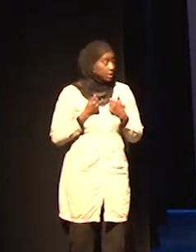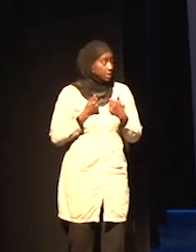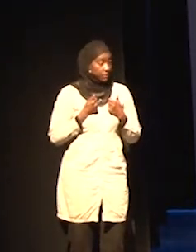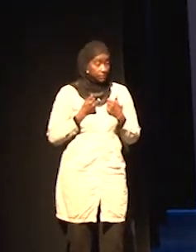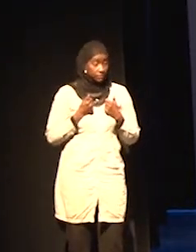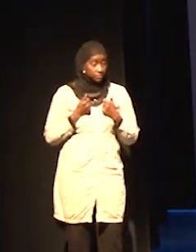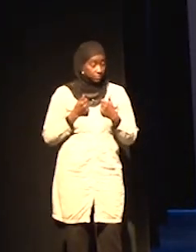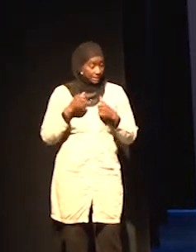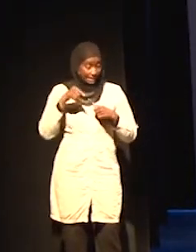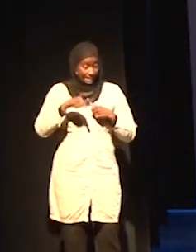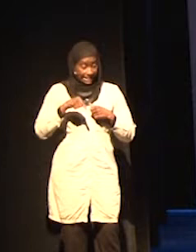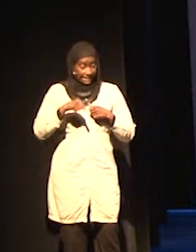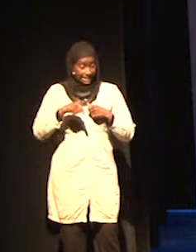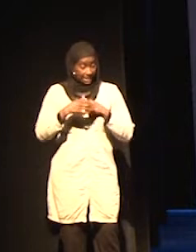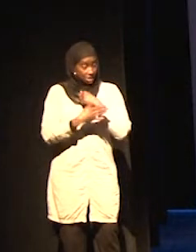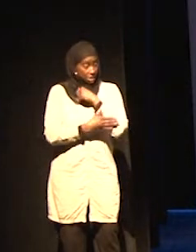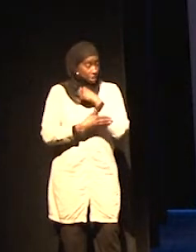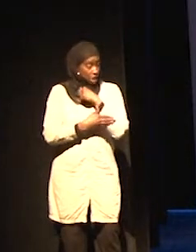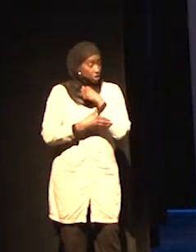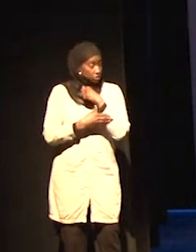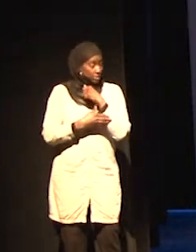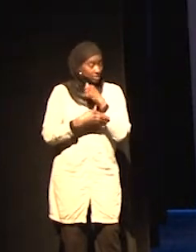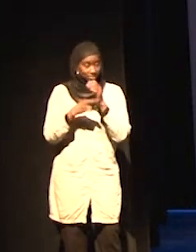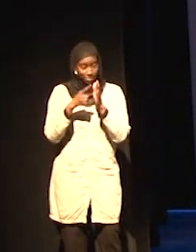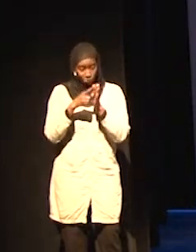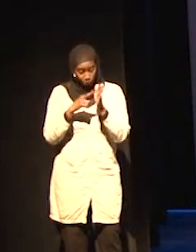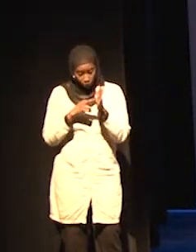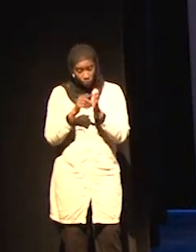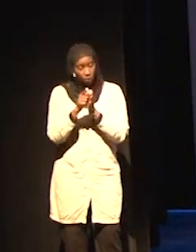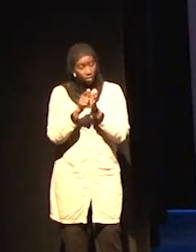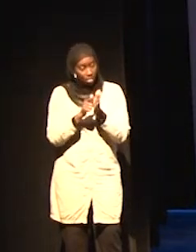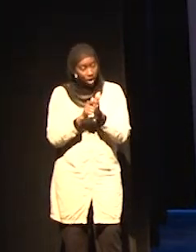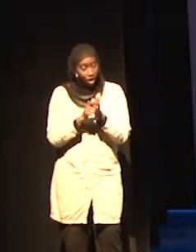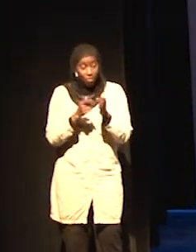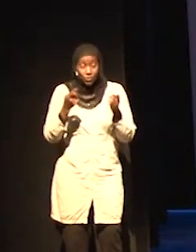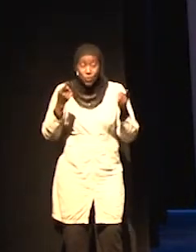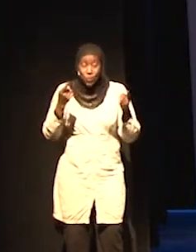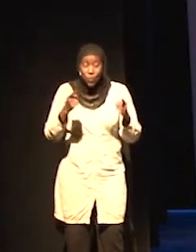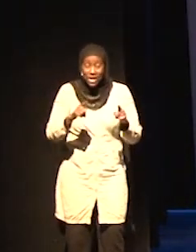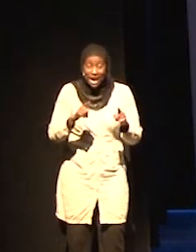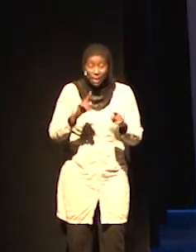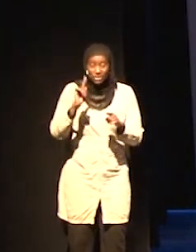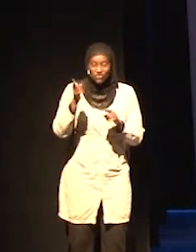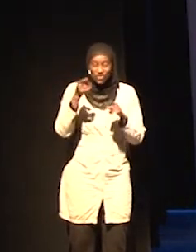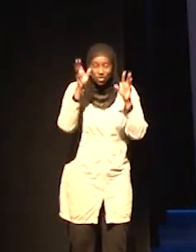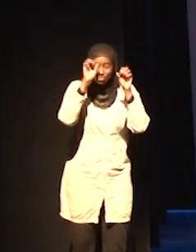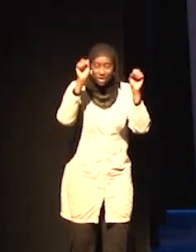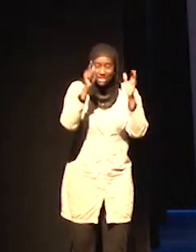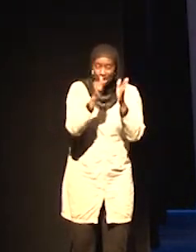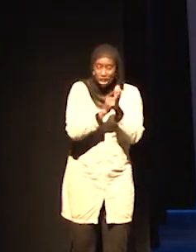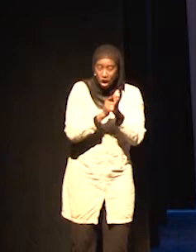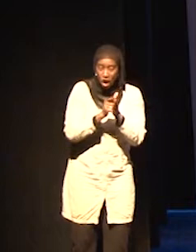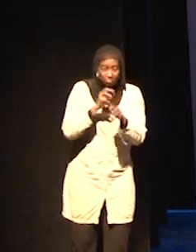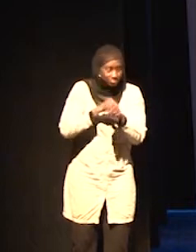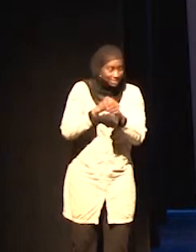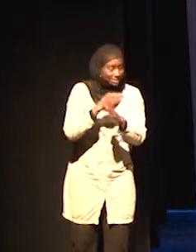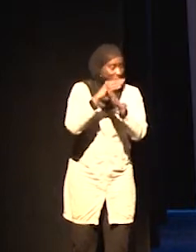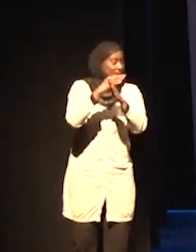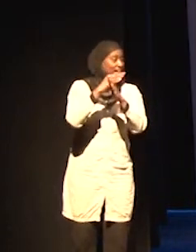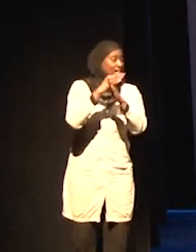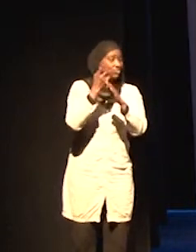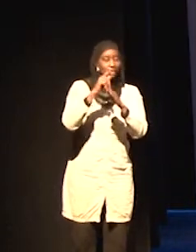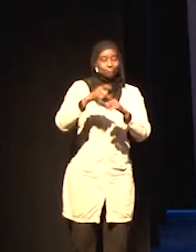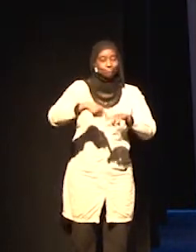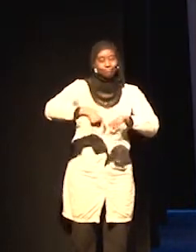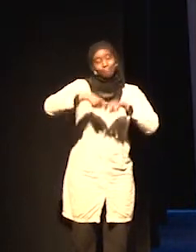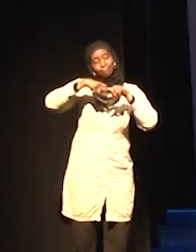rule of law. Look what happened to Executive Order 1 and 2. They are all put,